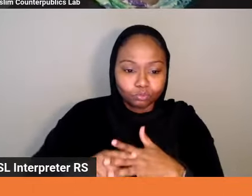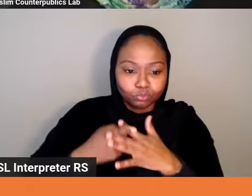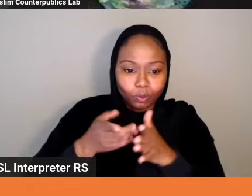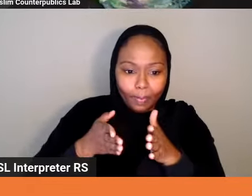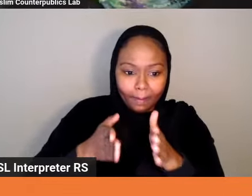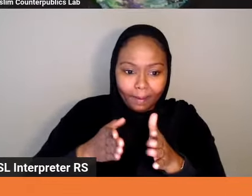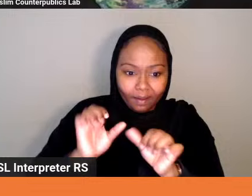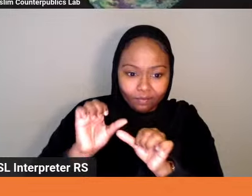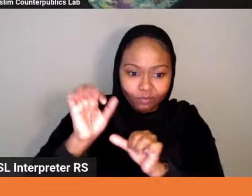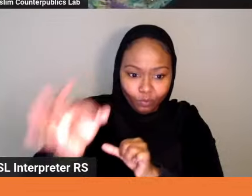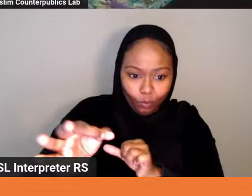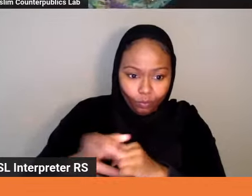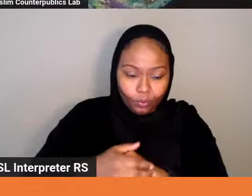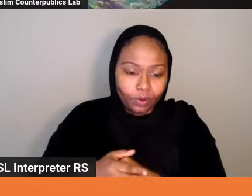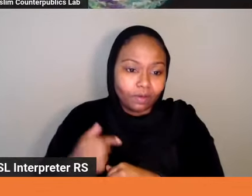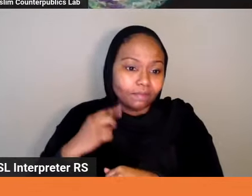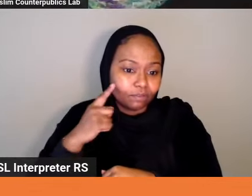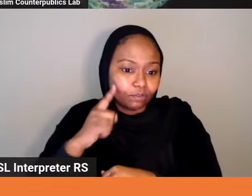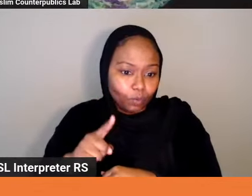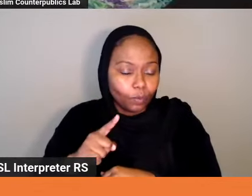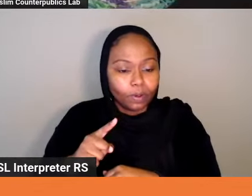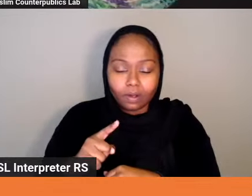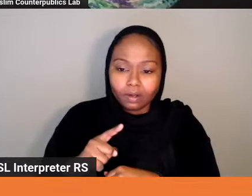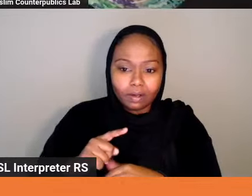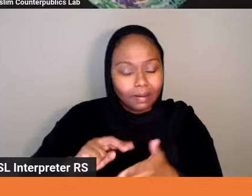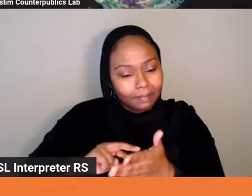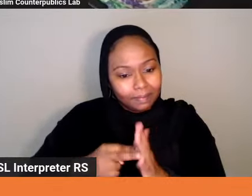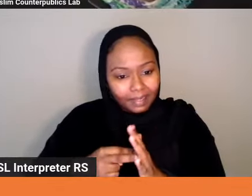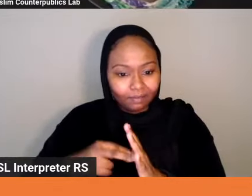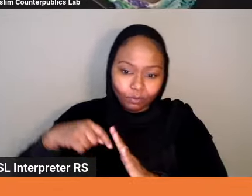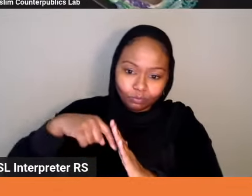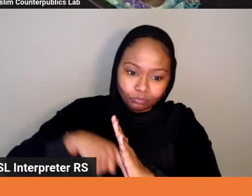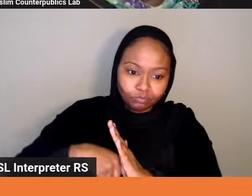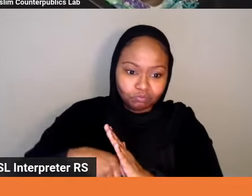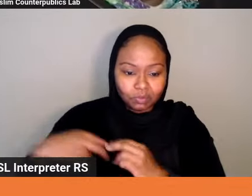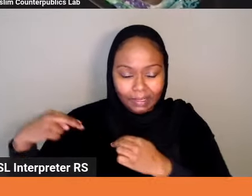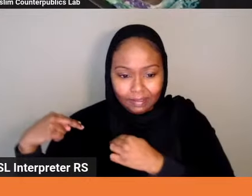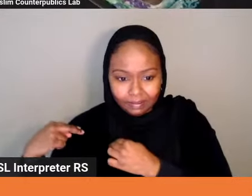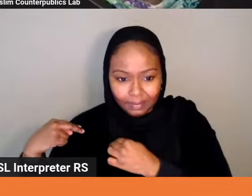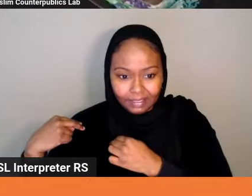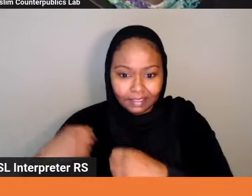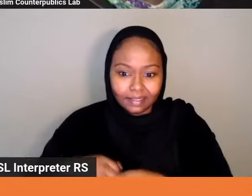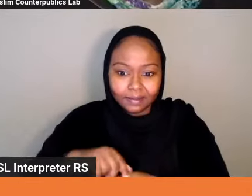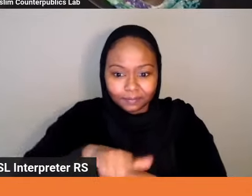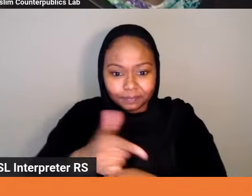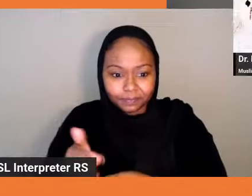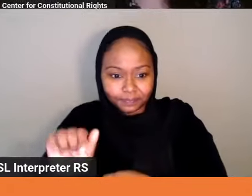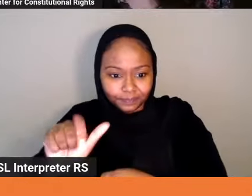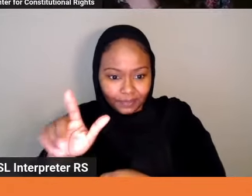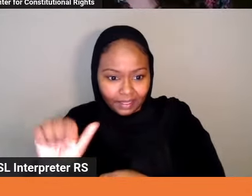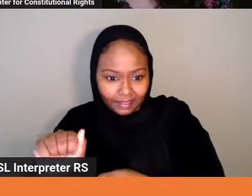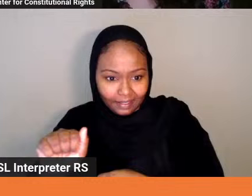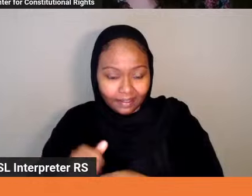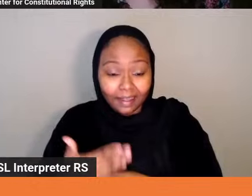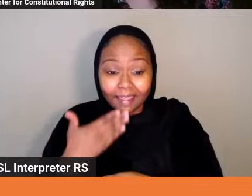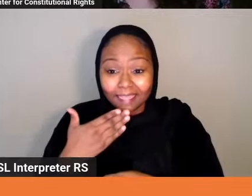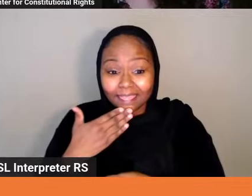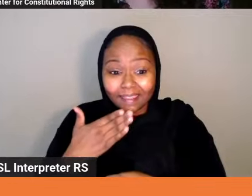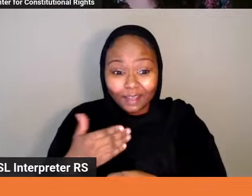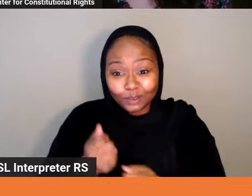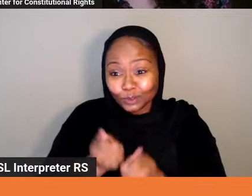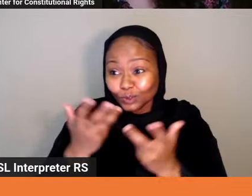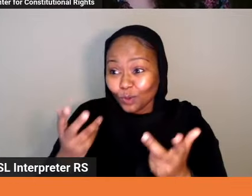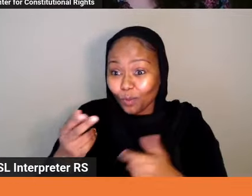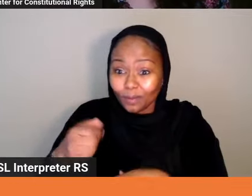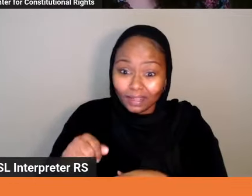meaningful accountability. So with that, I will hand it back to Aaliyah. Thanks so much, Maha. I'm really excited to